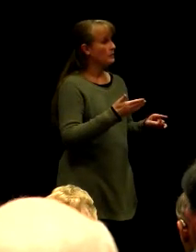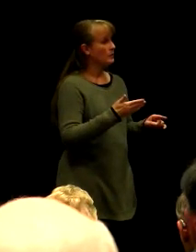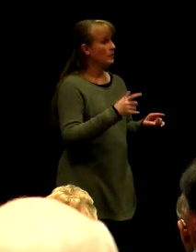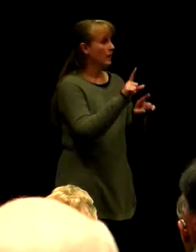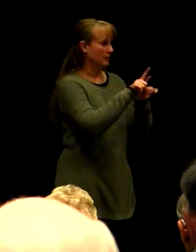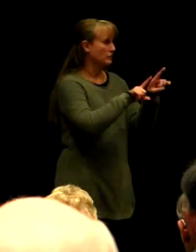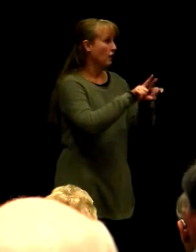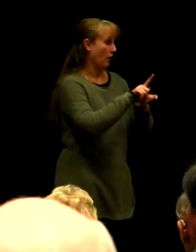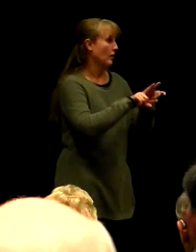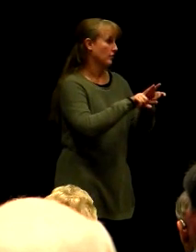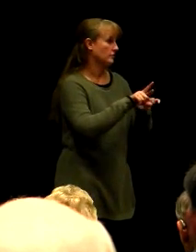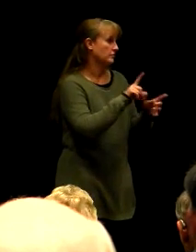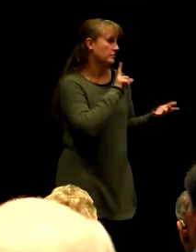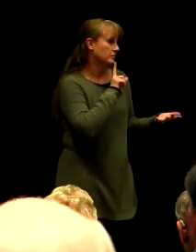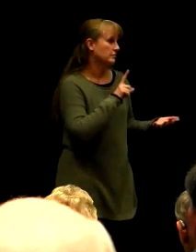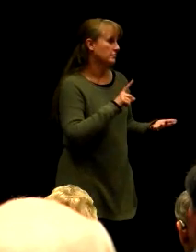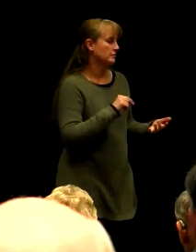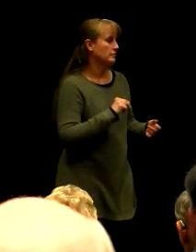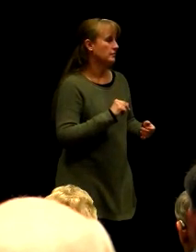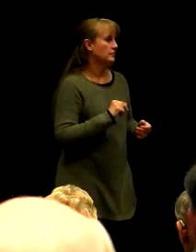becomes a star. It basically